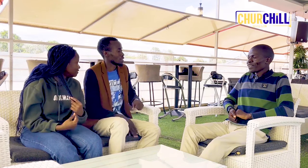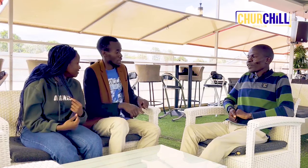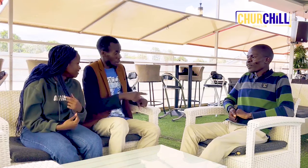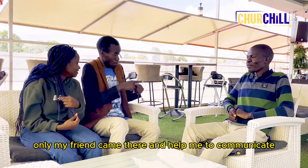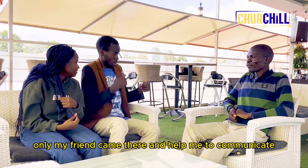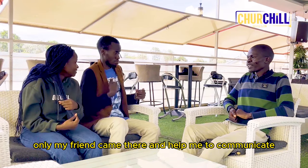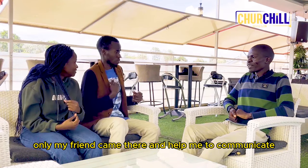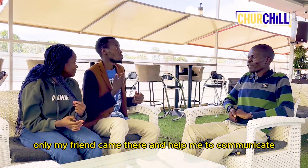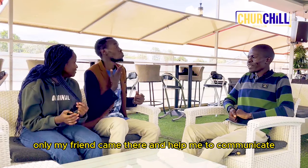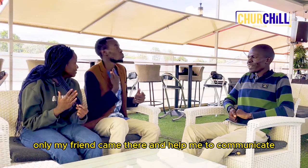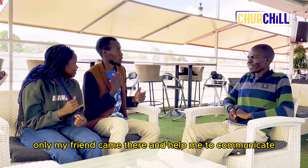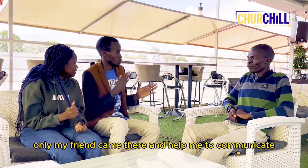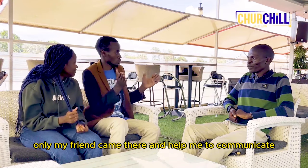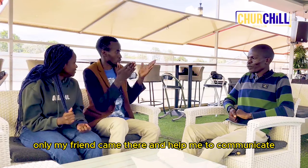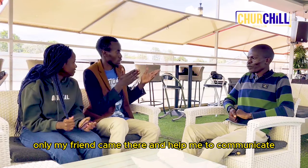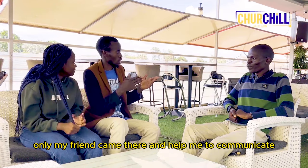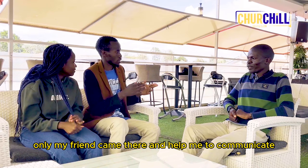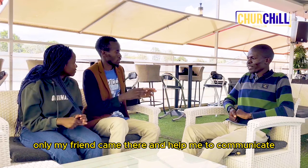Only my friend came there and helped me to communicate.